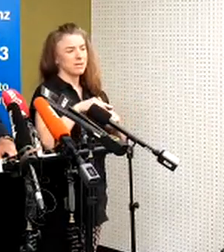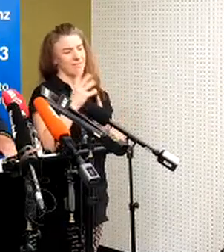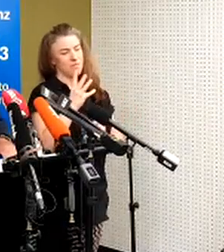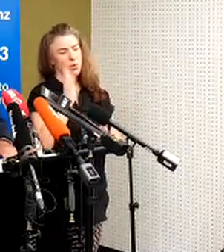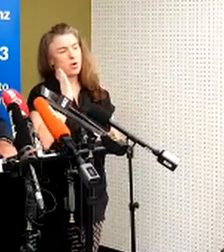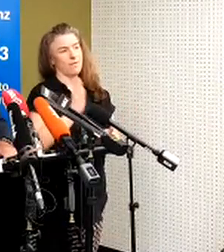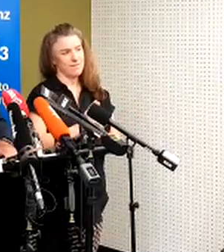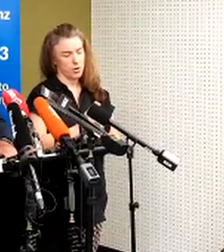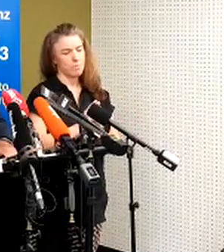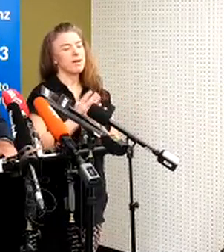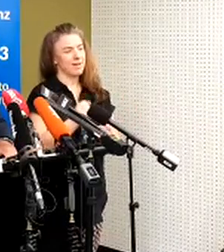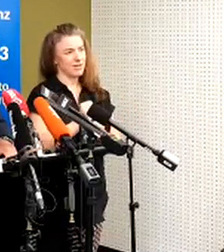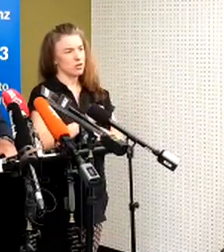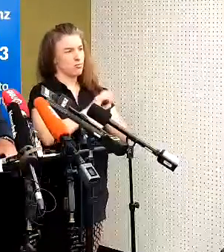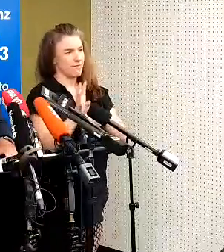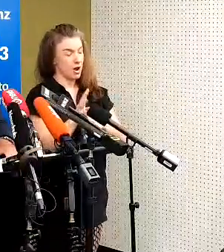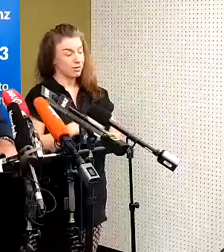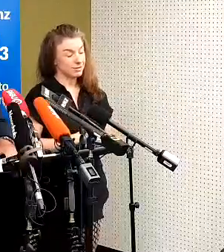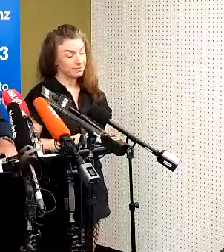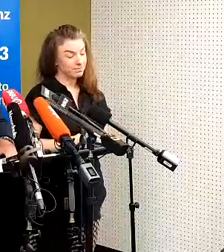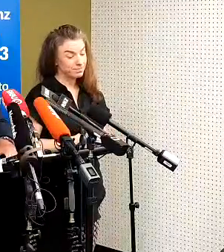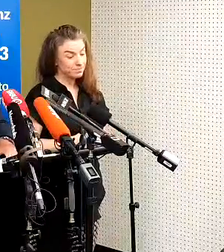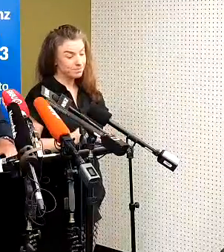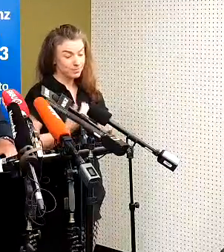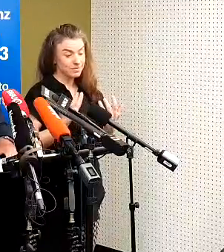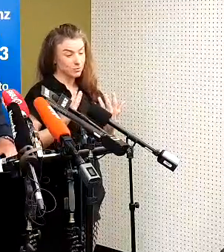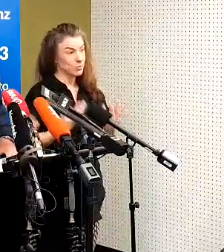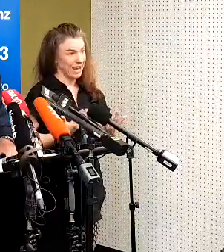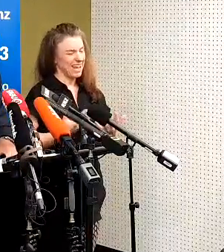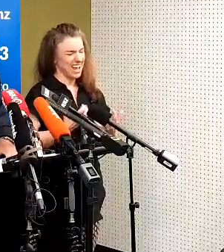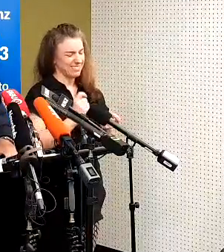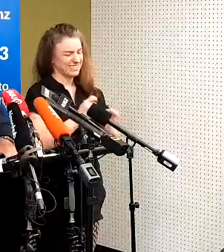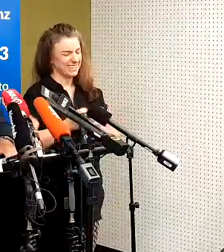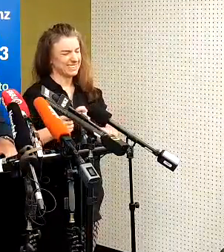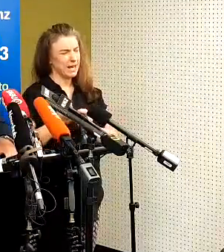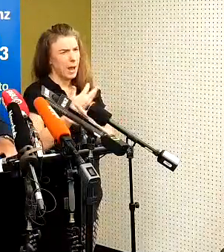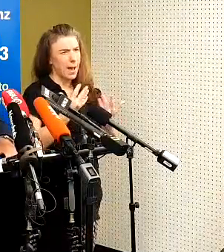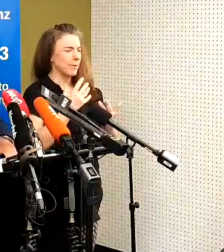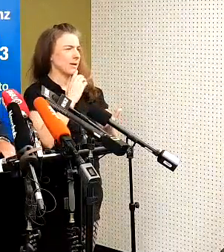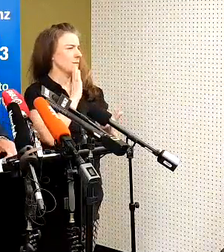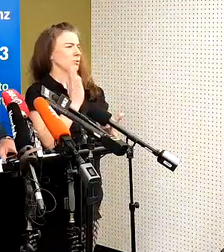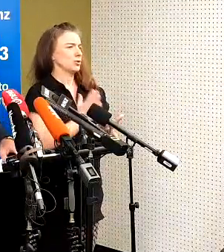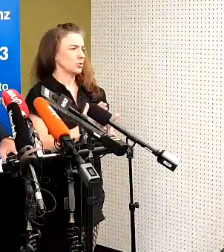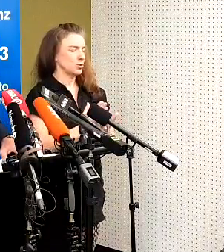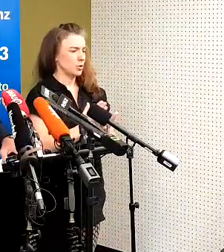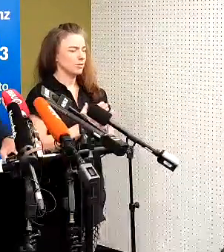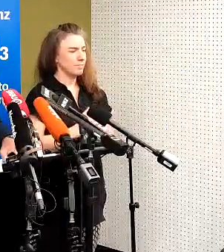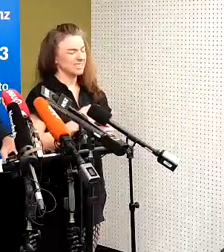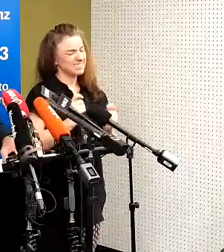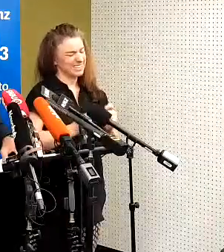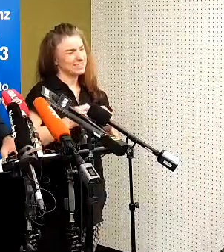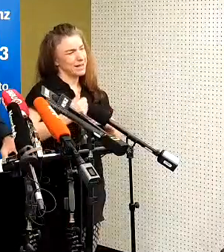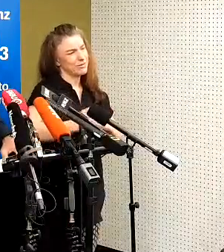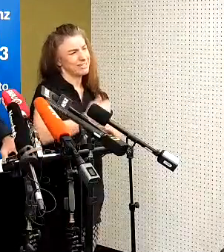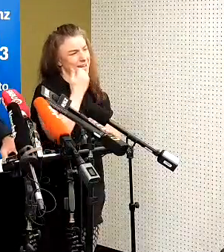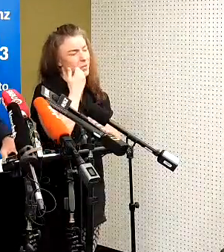tests. A number of tests are underway today. I don't have the exact number, but as is the same every day.